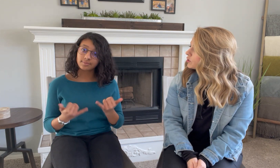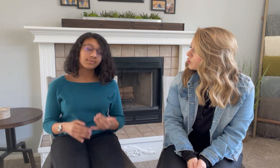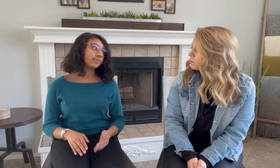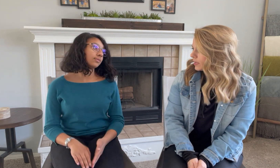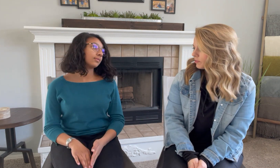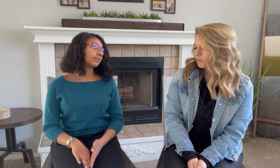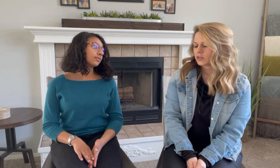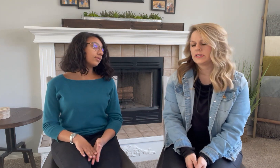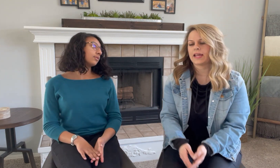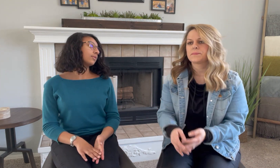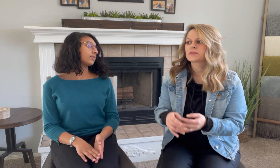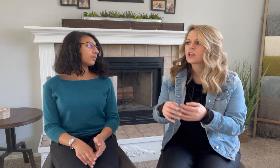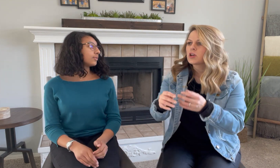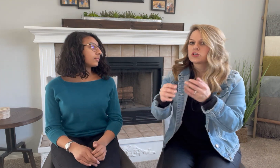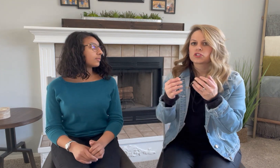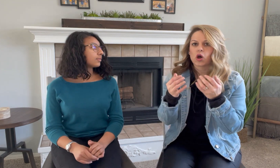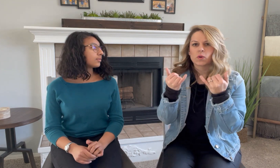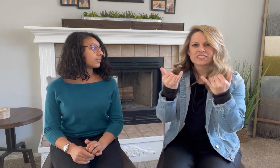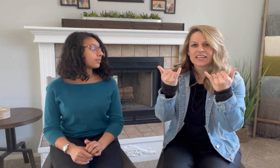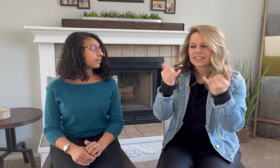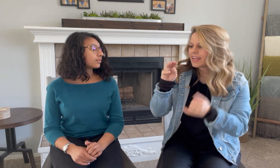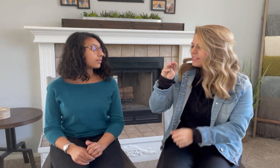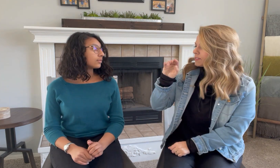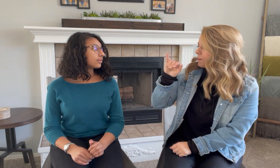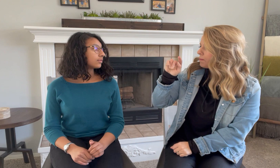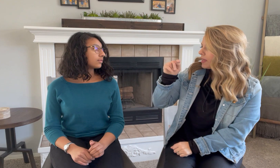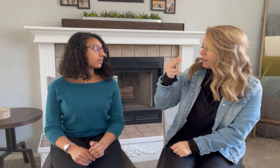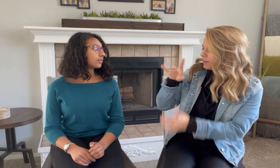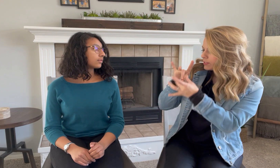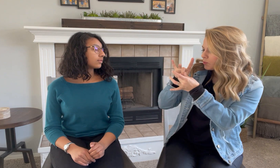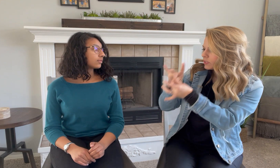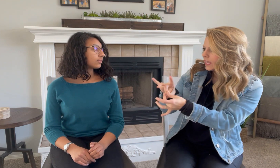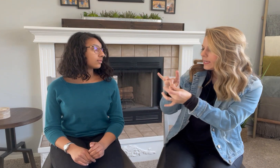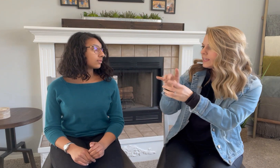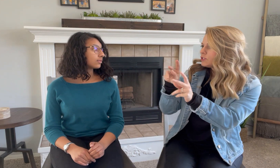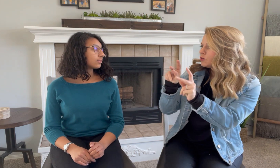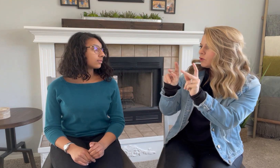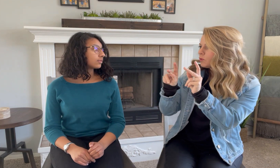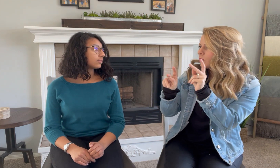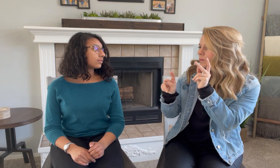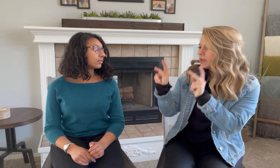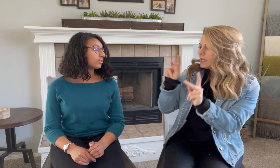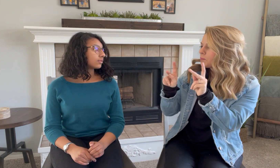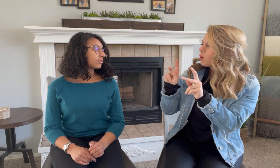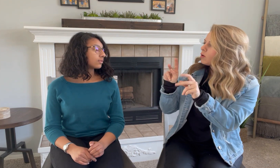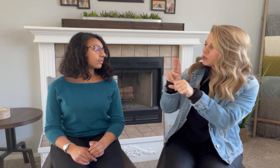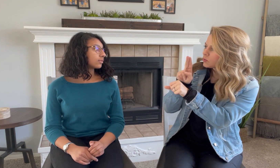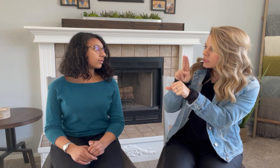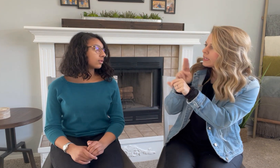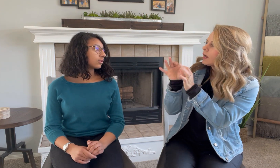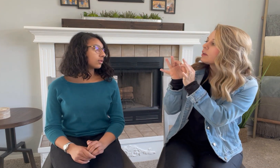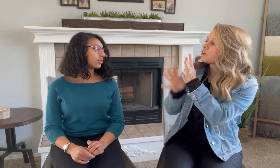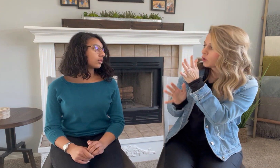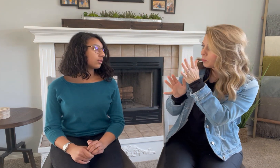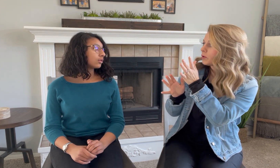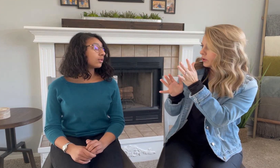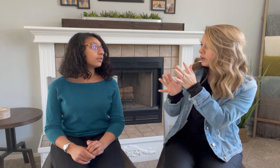new myth for today. So today's myth is related to people using an interpreter